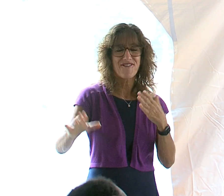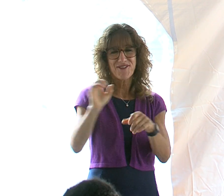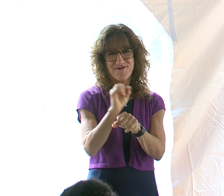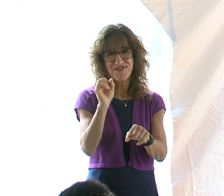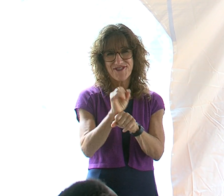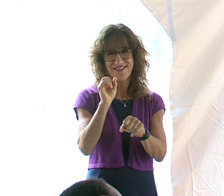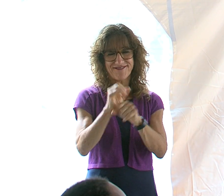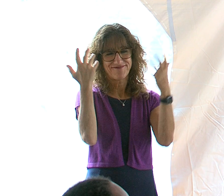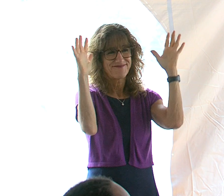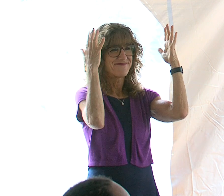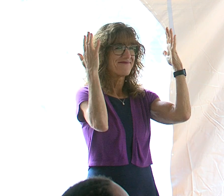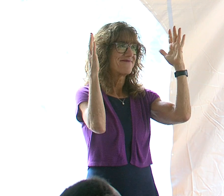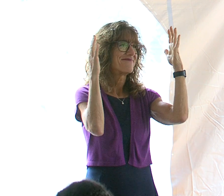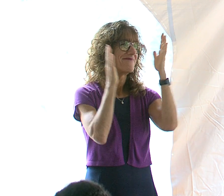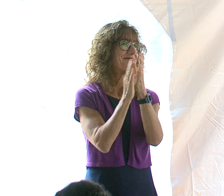efforts.